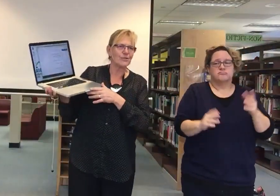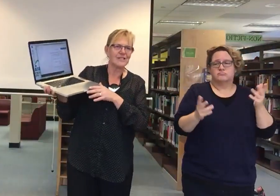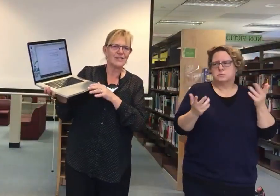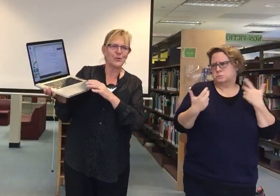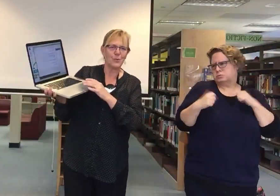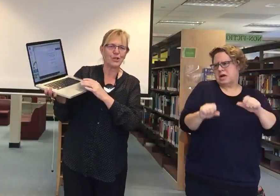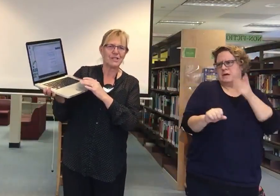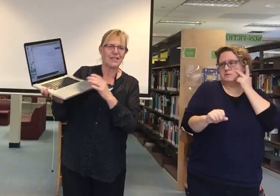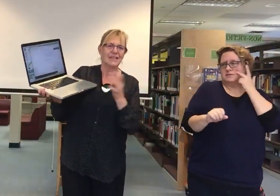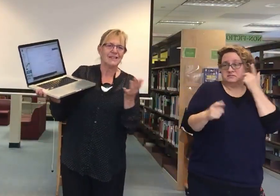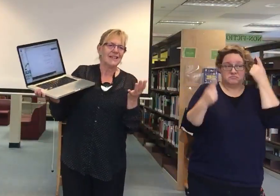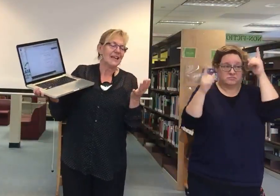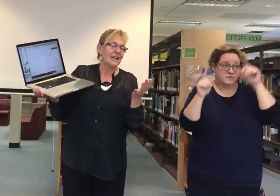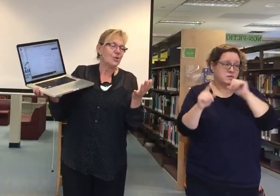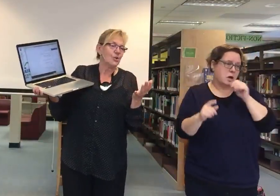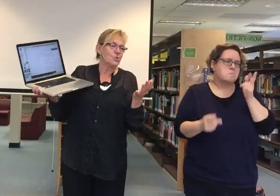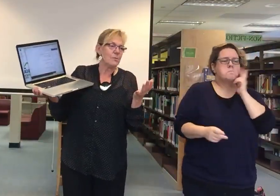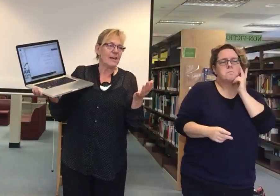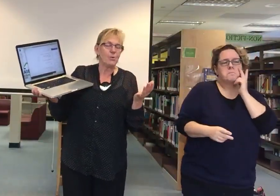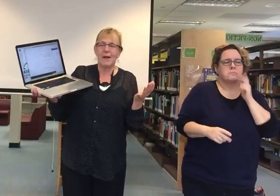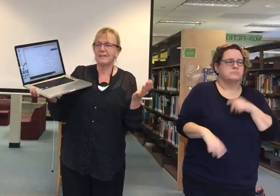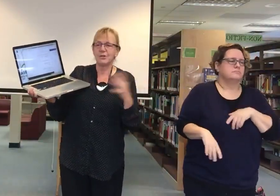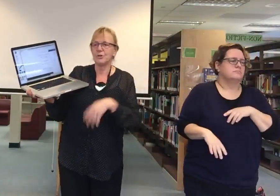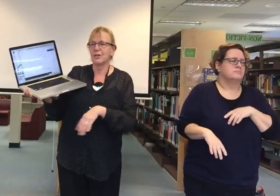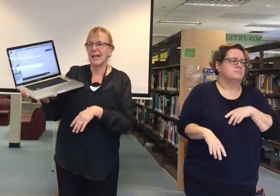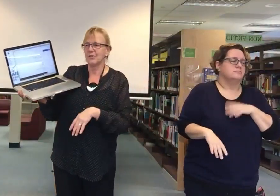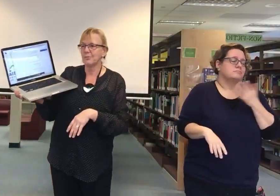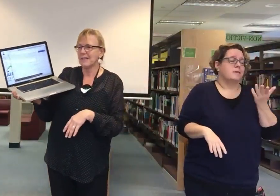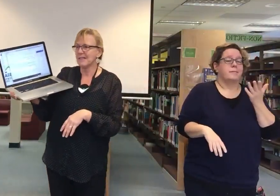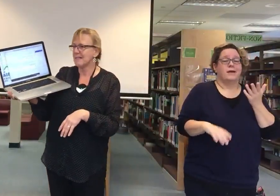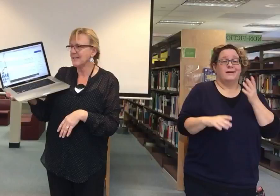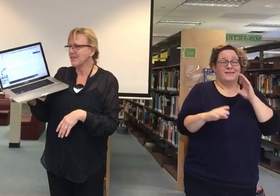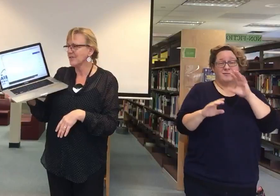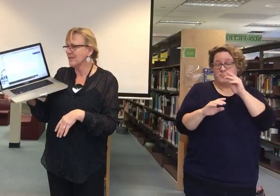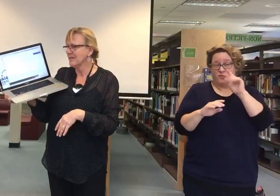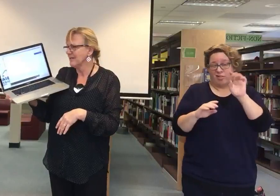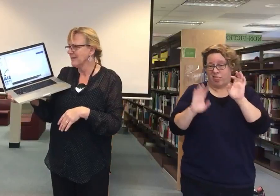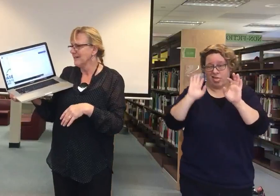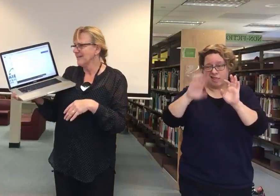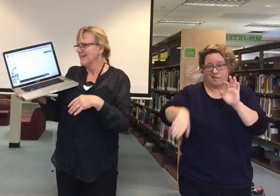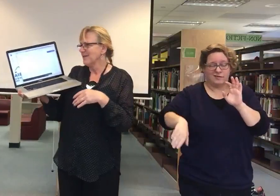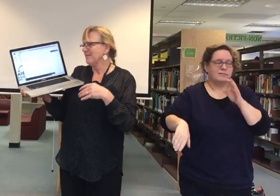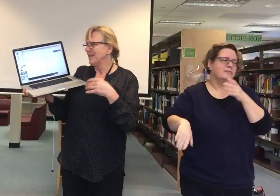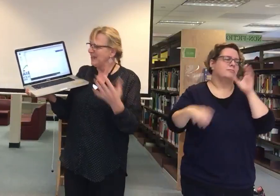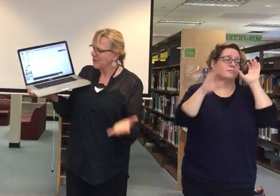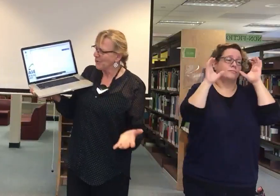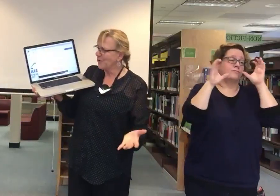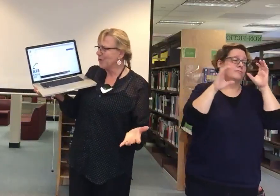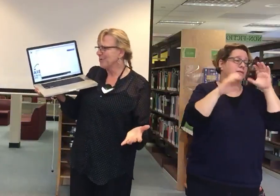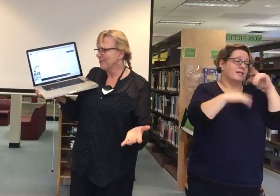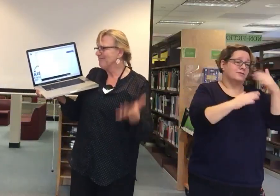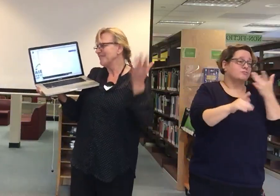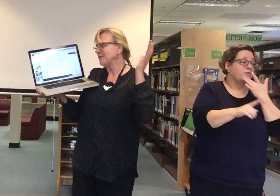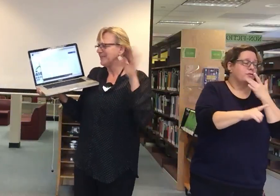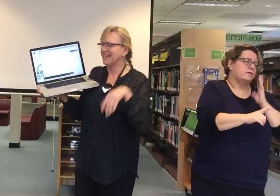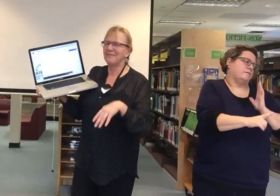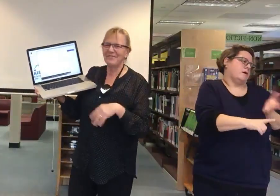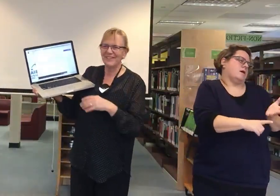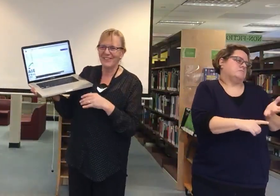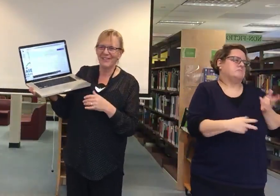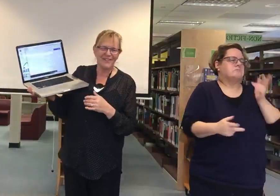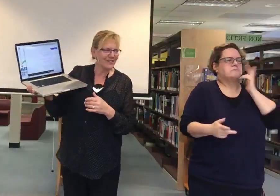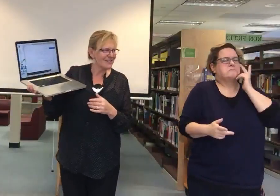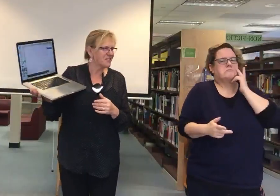try that out, see if it works. And who knows, we may go back to Google Classroom because it's easier, but then there's no forum, so we'll